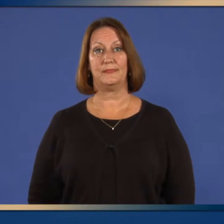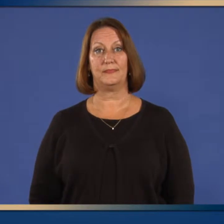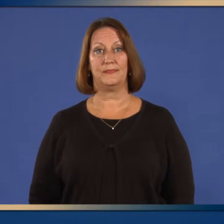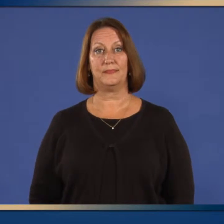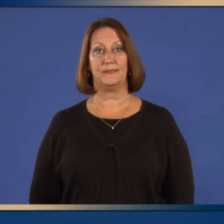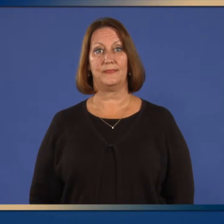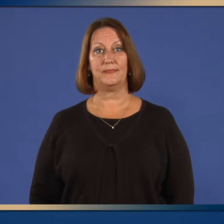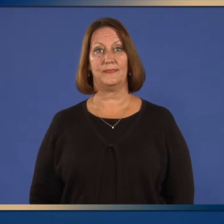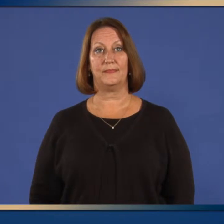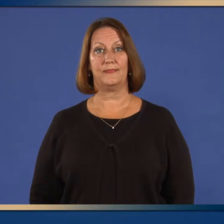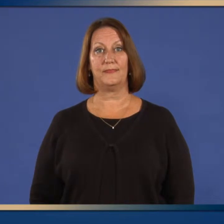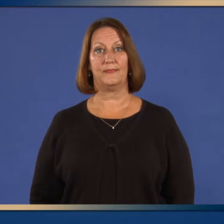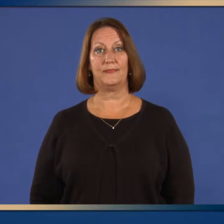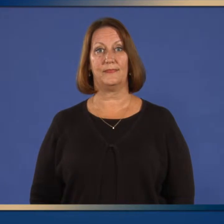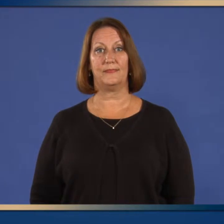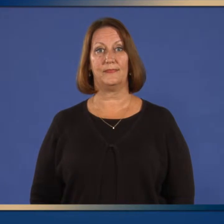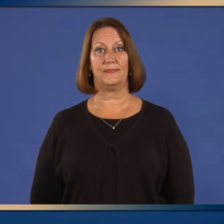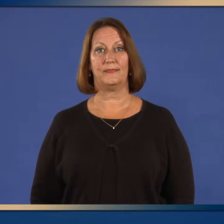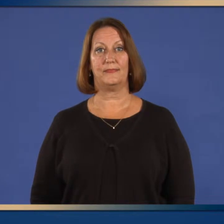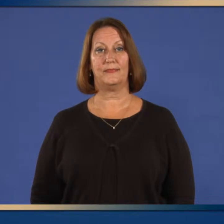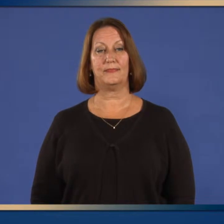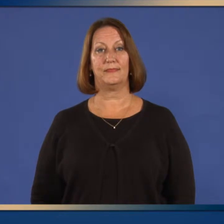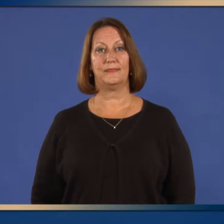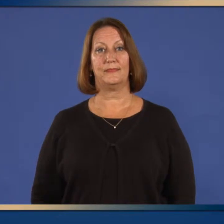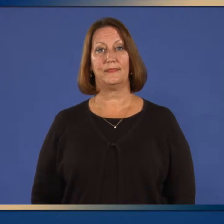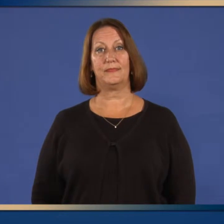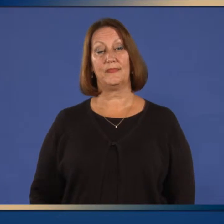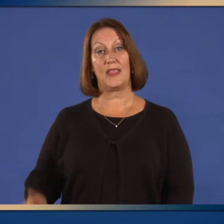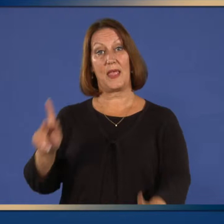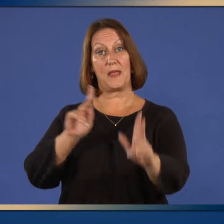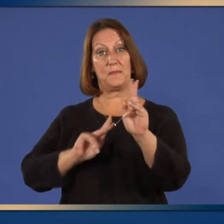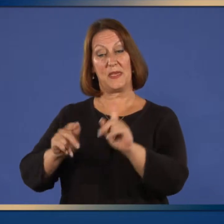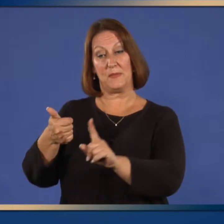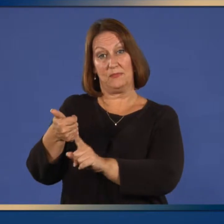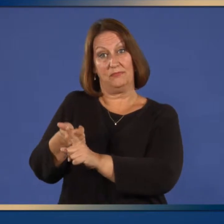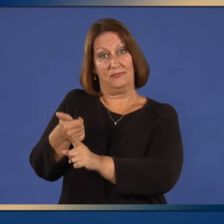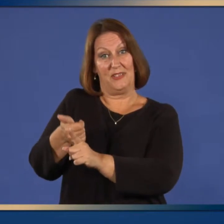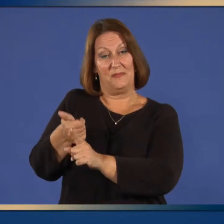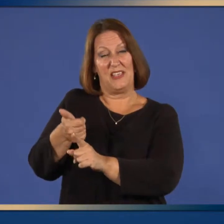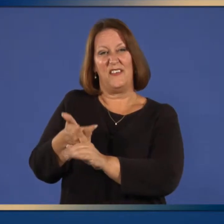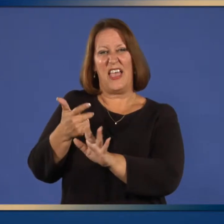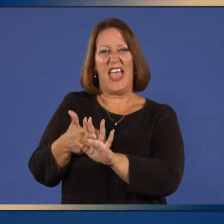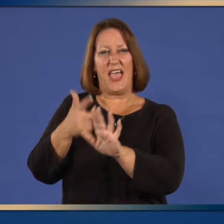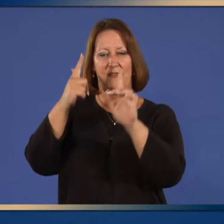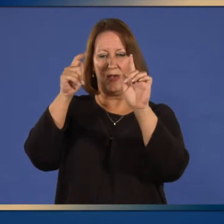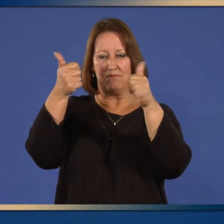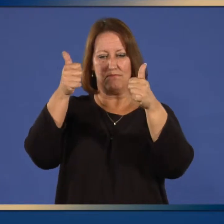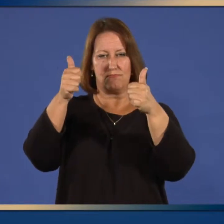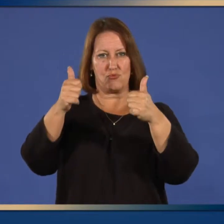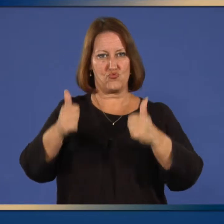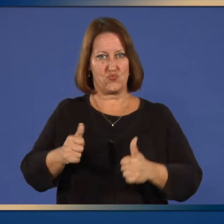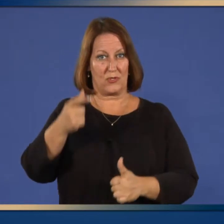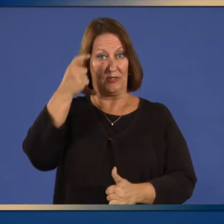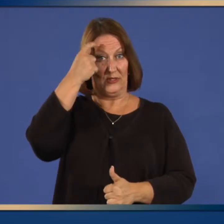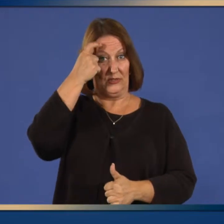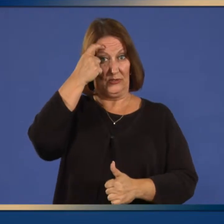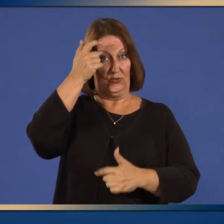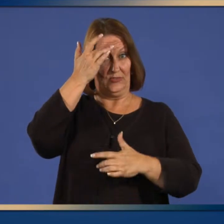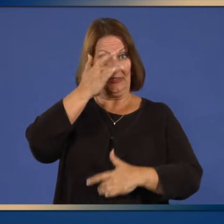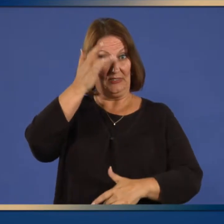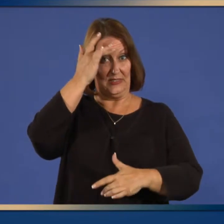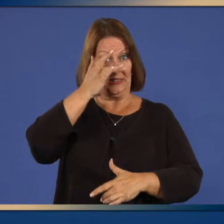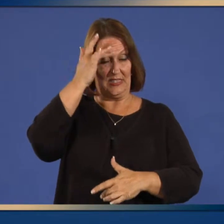An unstable progressive neurologic problem is a precaution to the use of DTaP